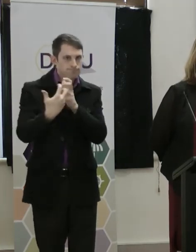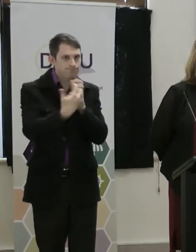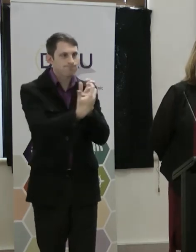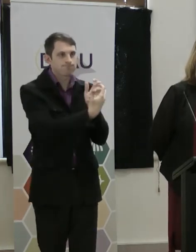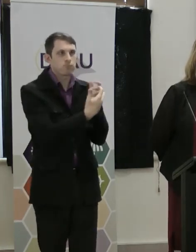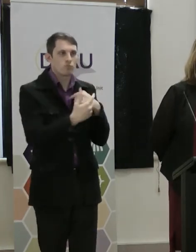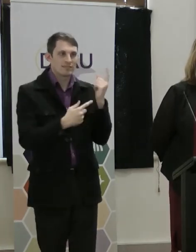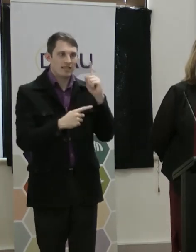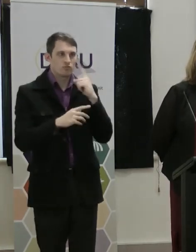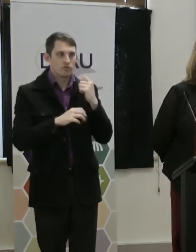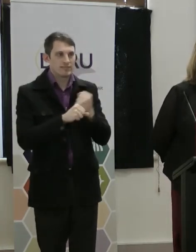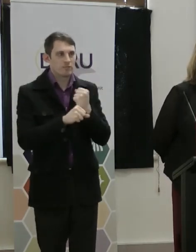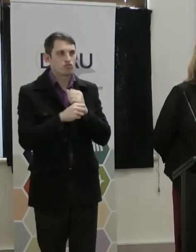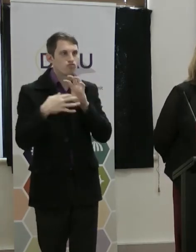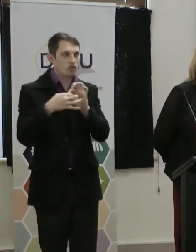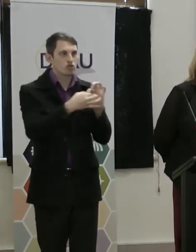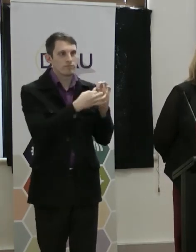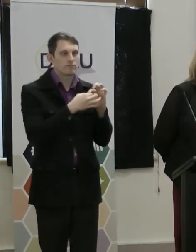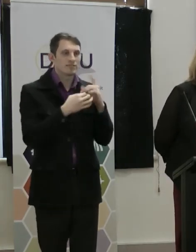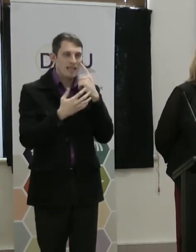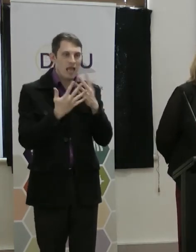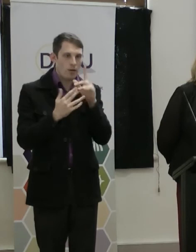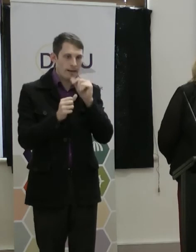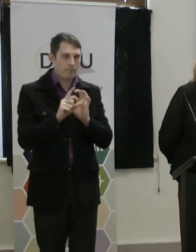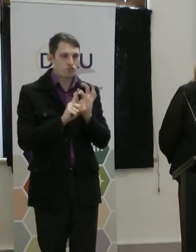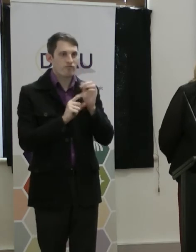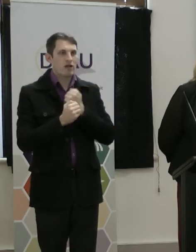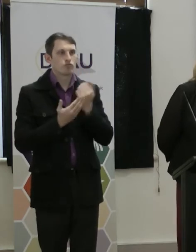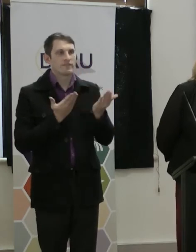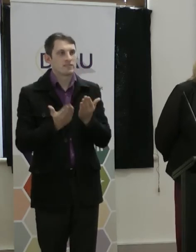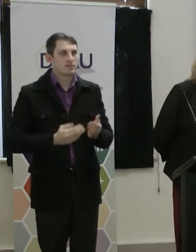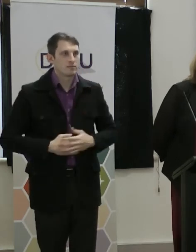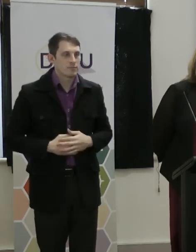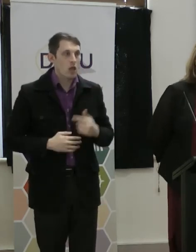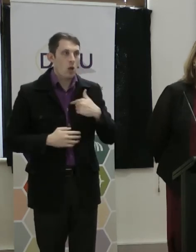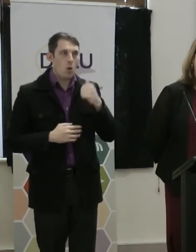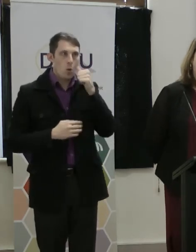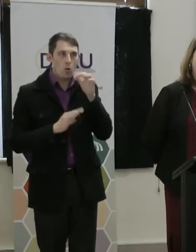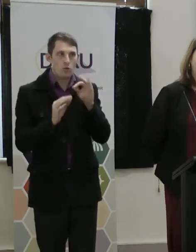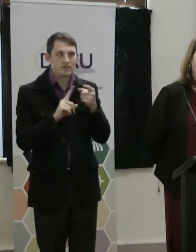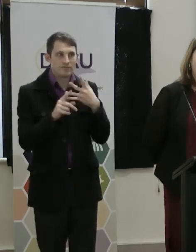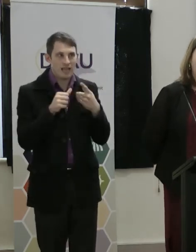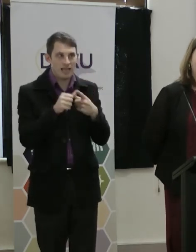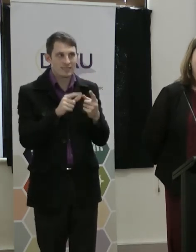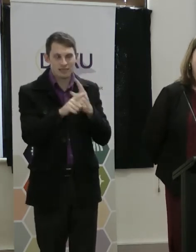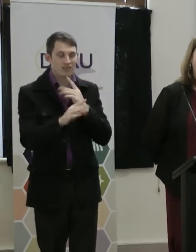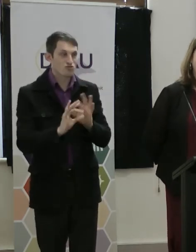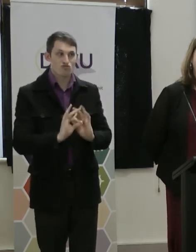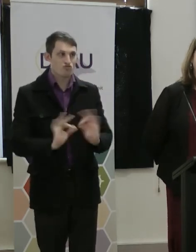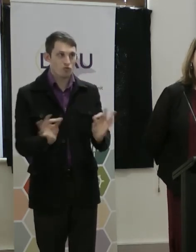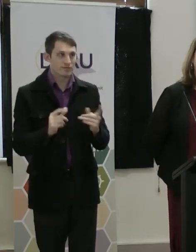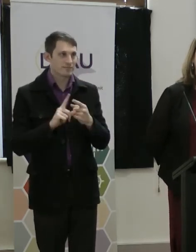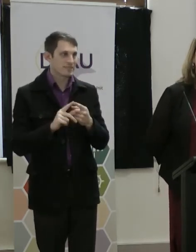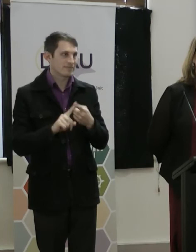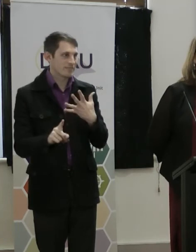establishing relationships with them and working with them to see how we can better improve our service. I know that's not a specific answer, and you're probably wanting something quite